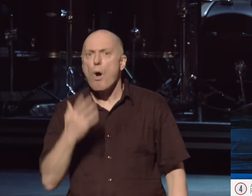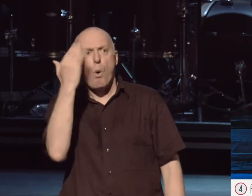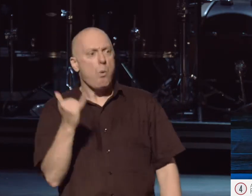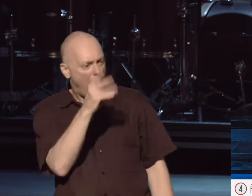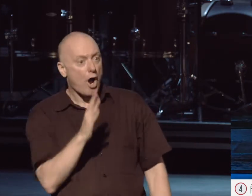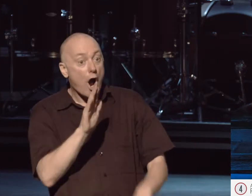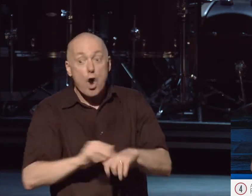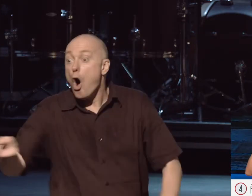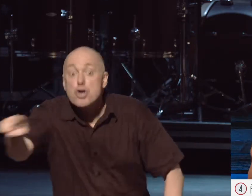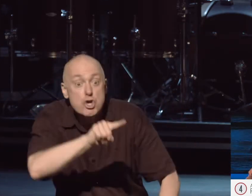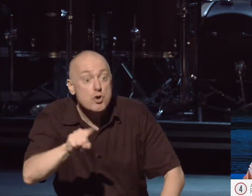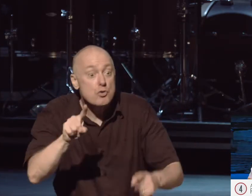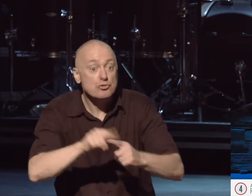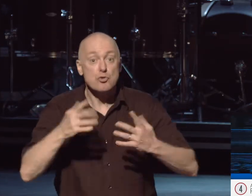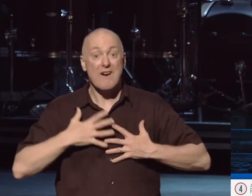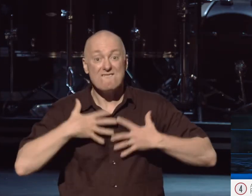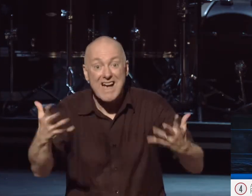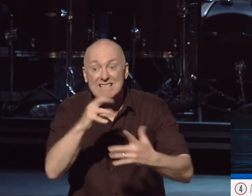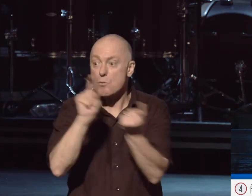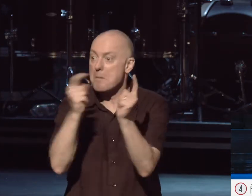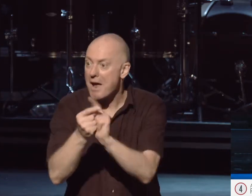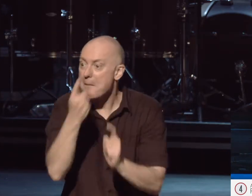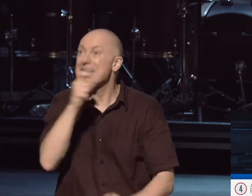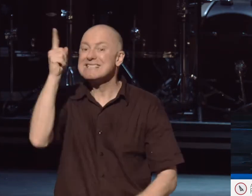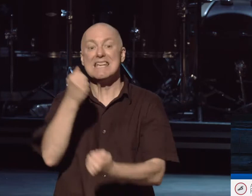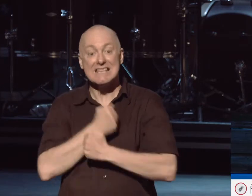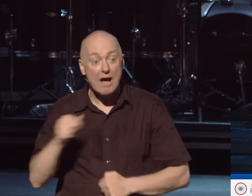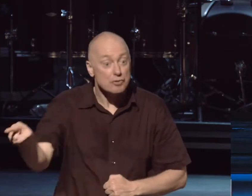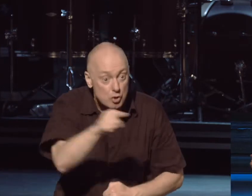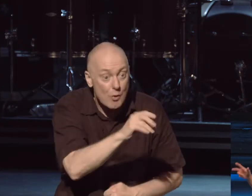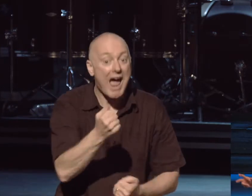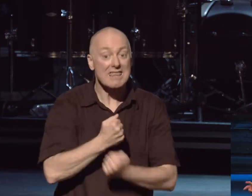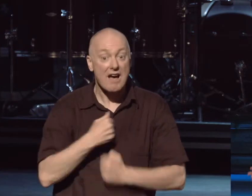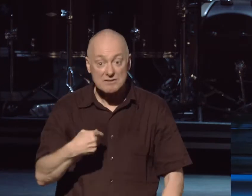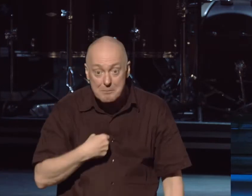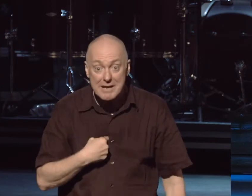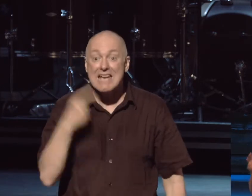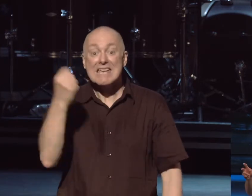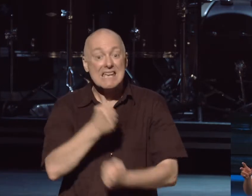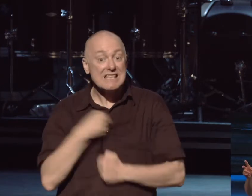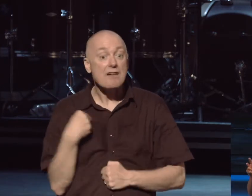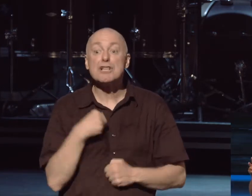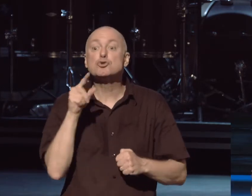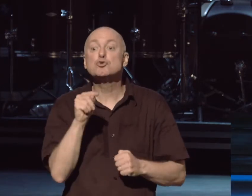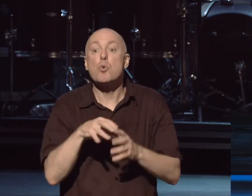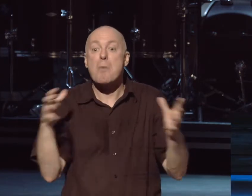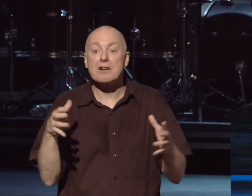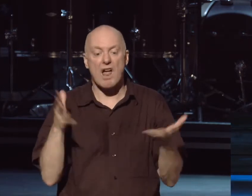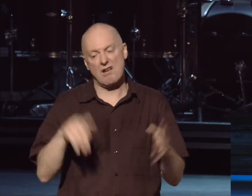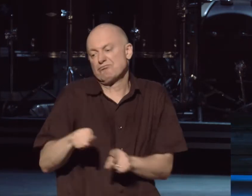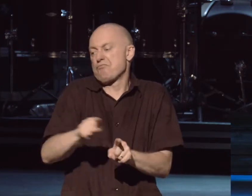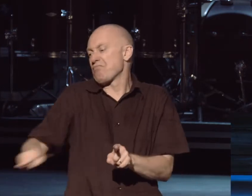and repentance and me? Because he loves you and he loves me. He loves us too much to let us stray. Why does repentance